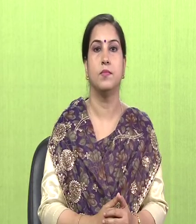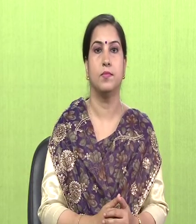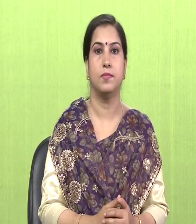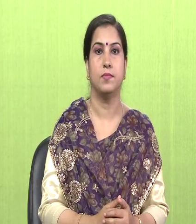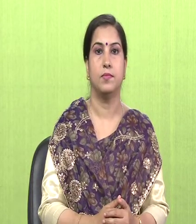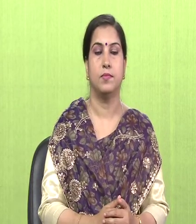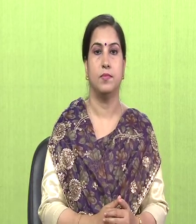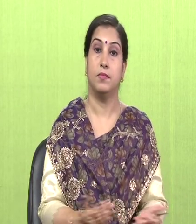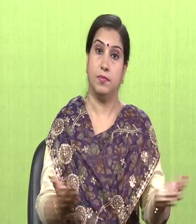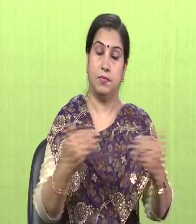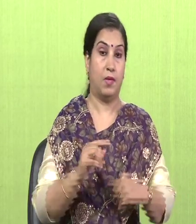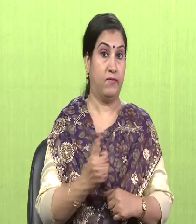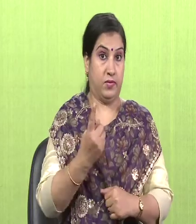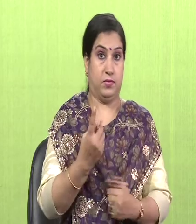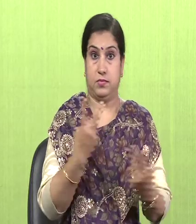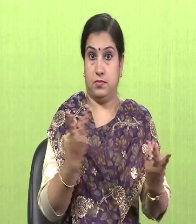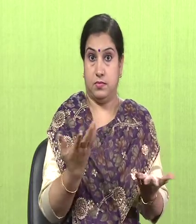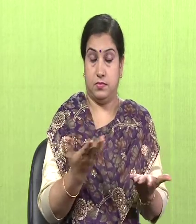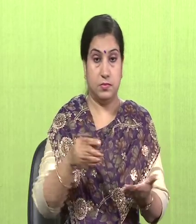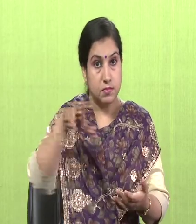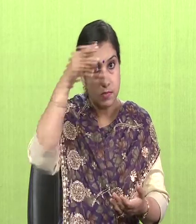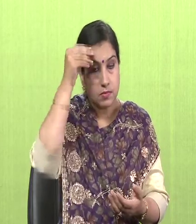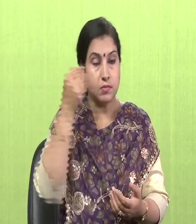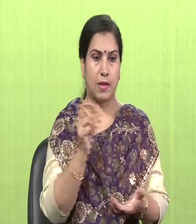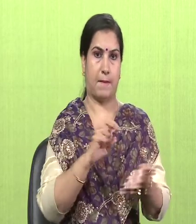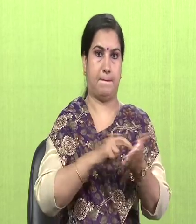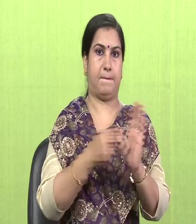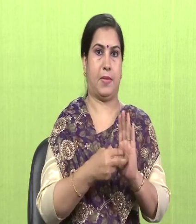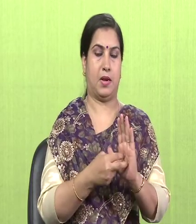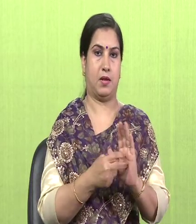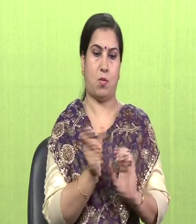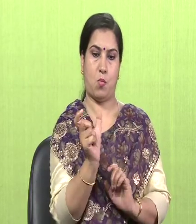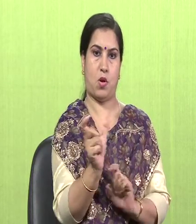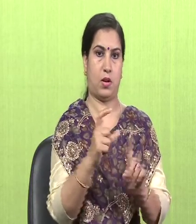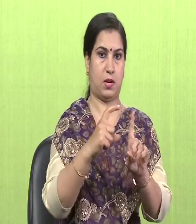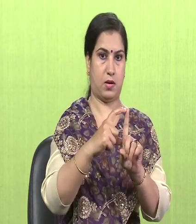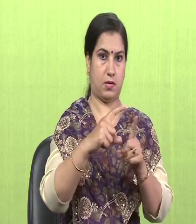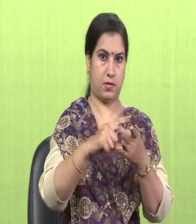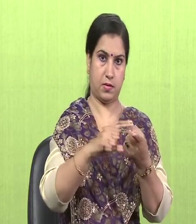Let us first try to understand the meaning of democracy.